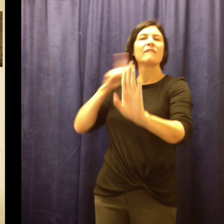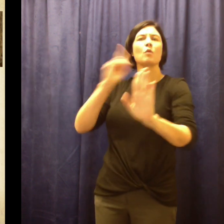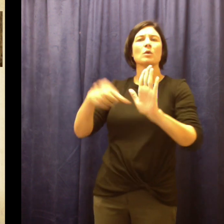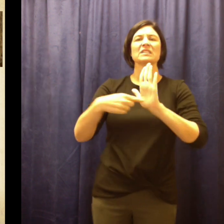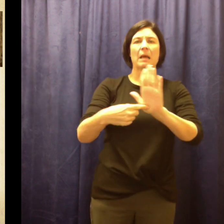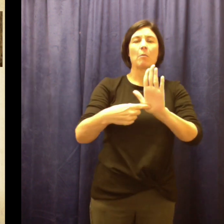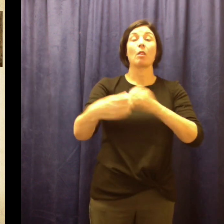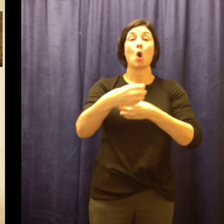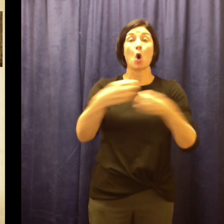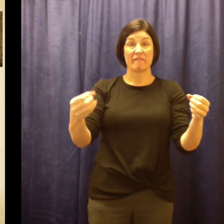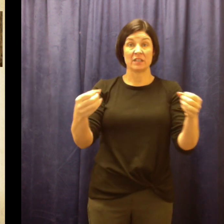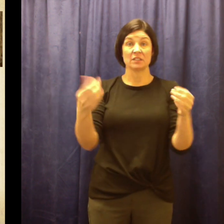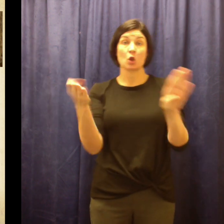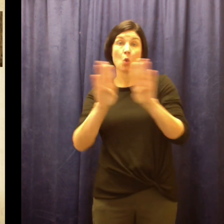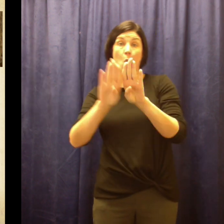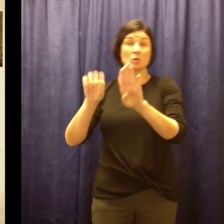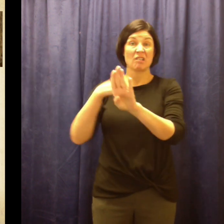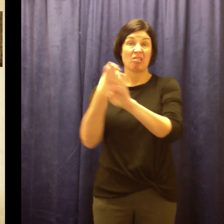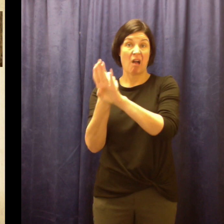door.